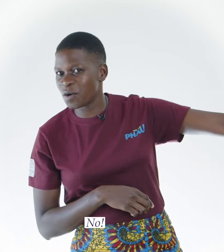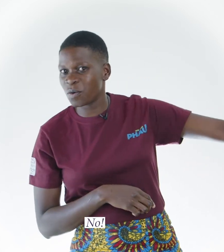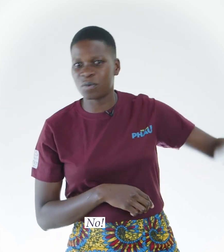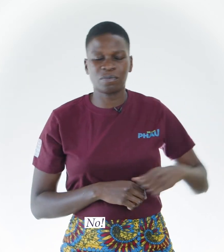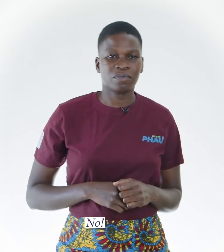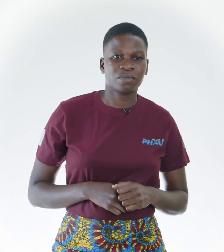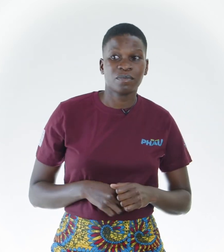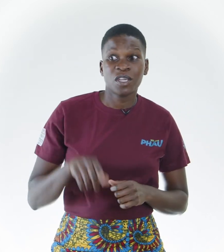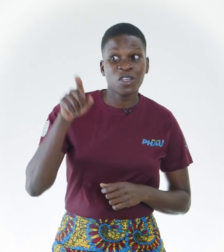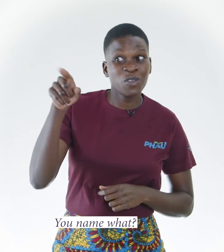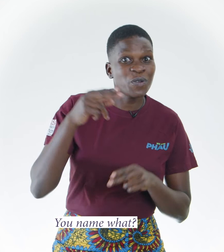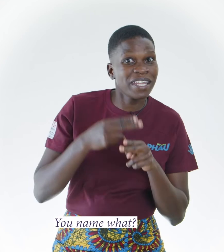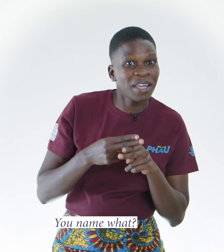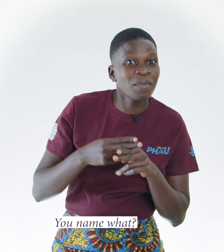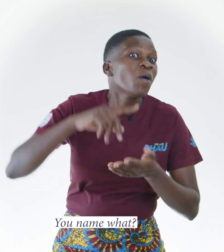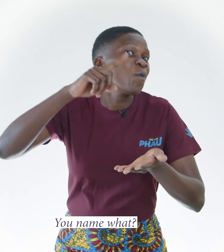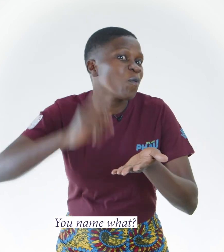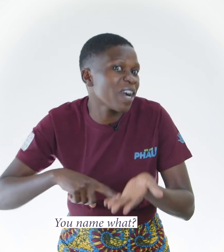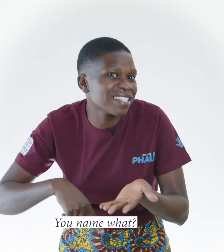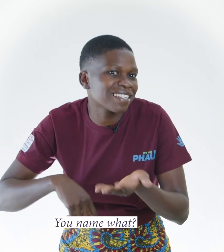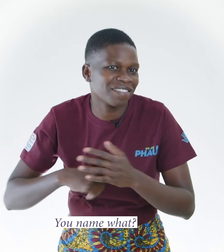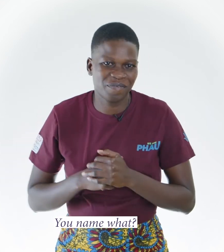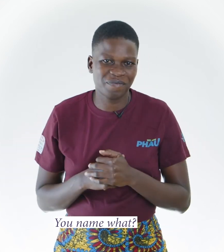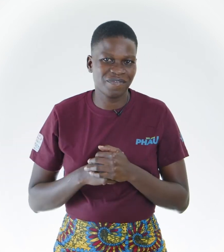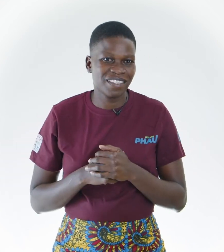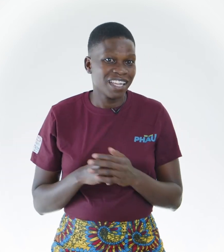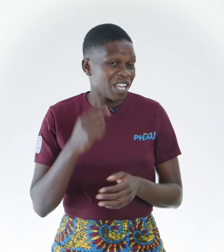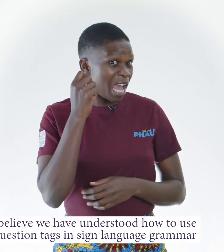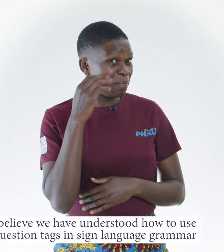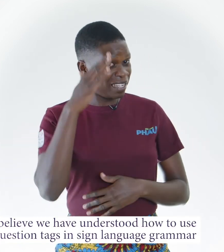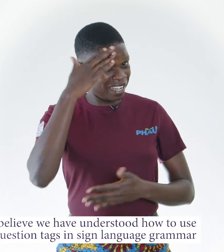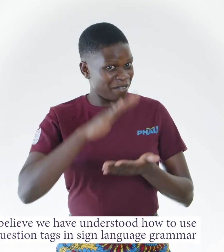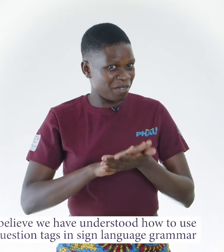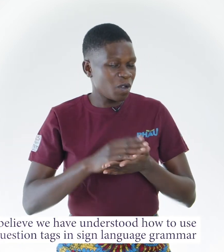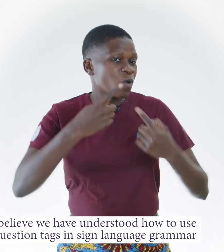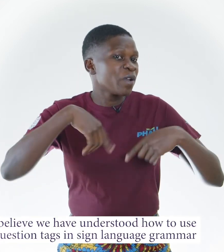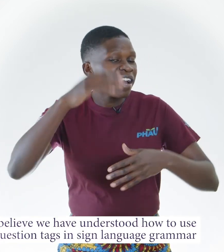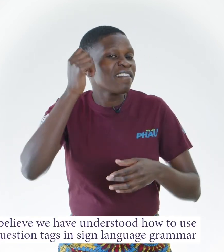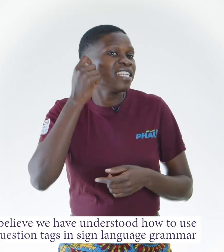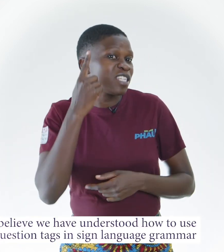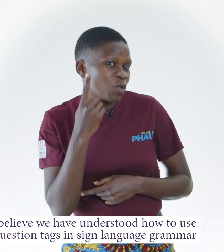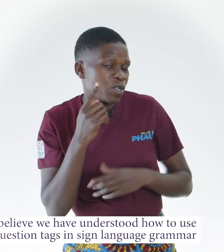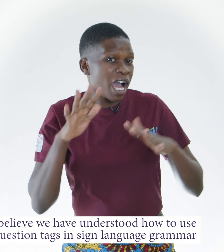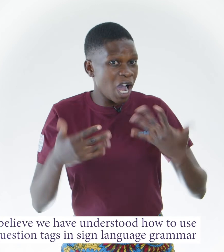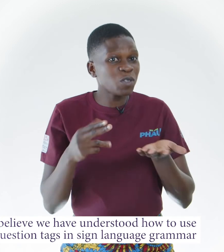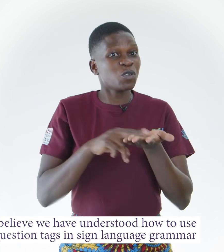No. You name what? I believe we have understood how to